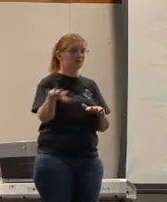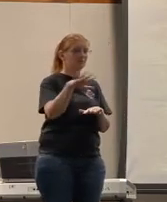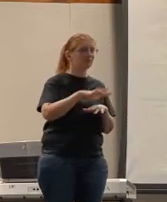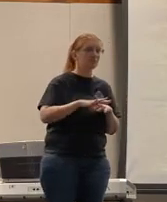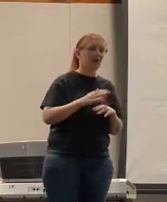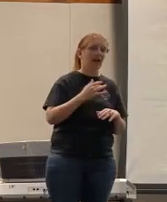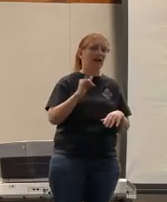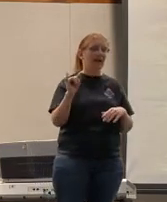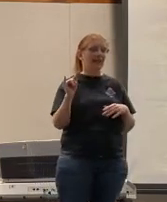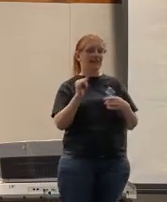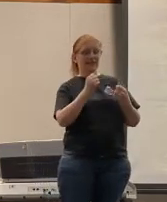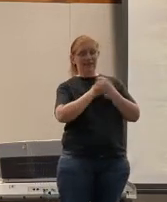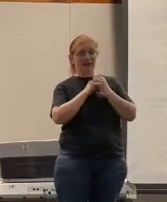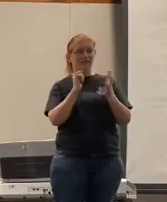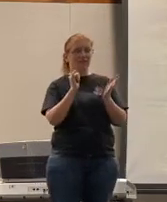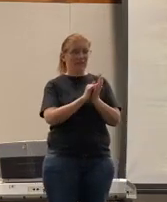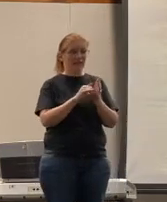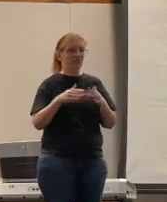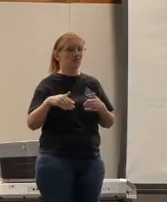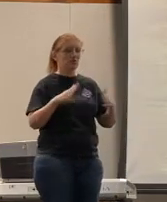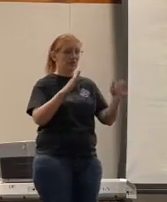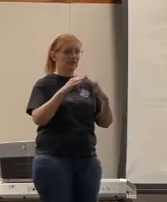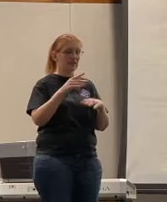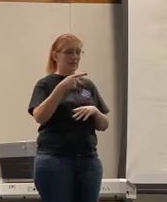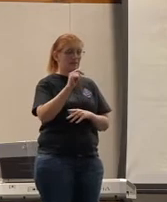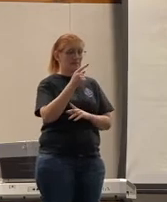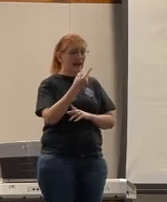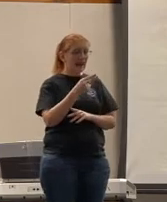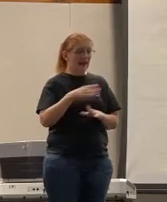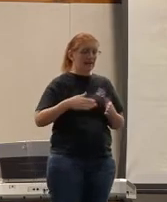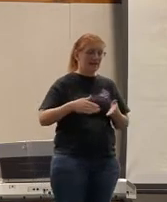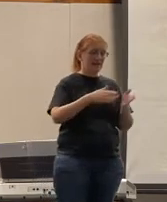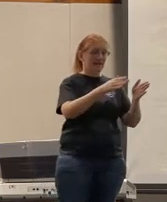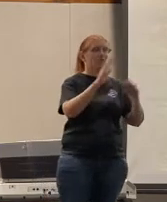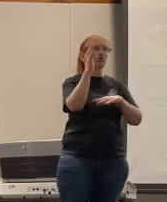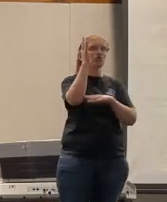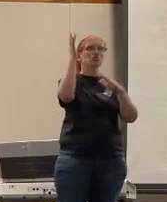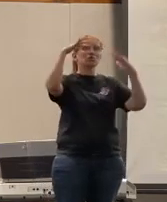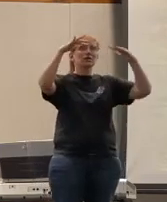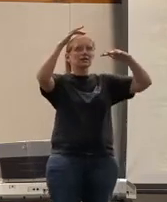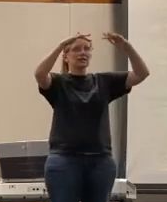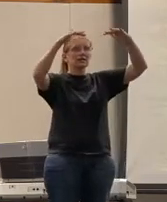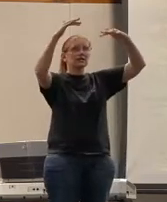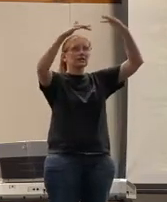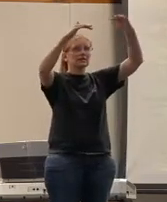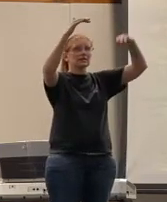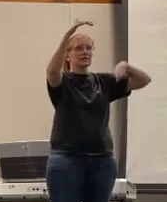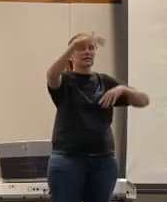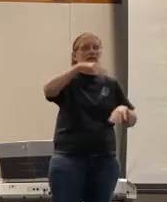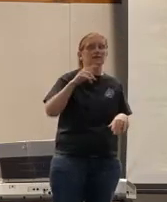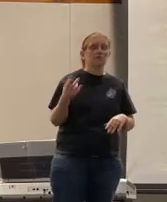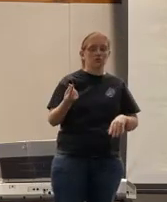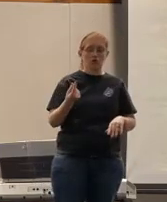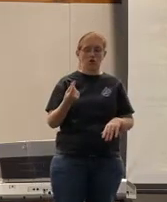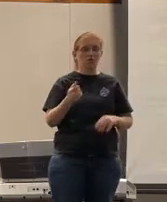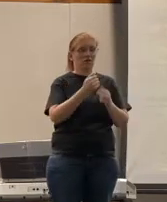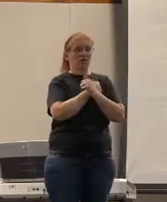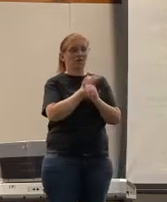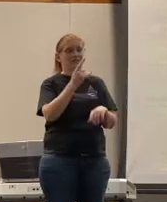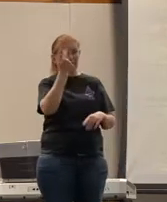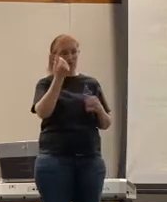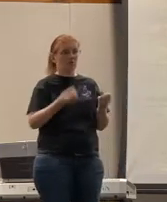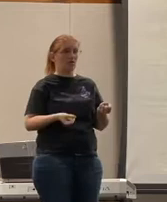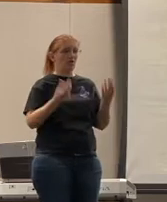love that street. It's paved, and there's trees that kind of overhang it. And my dog, Layla, when we watch, she loves it too because there's a